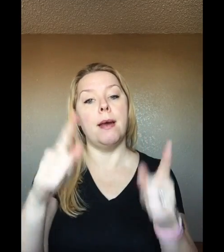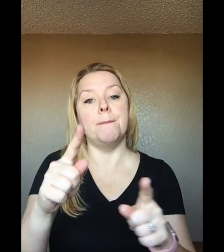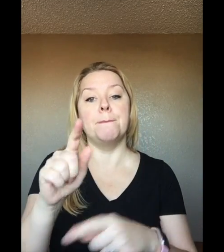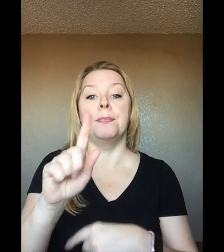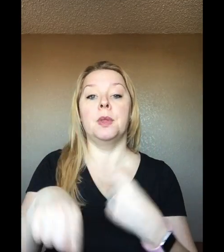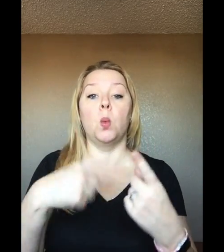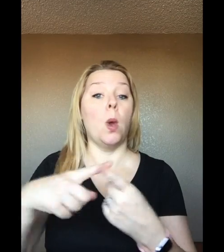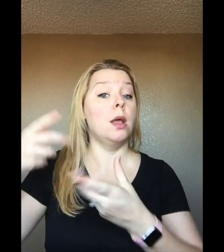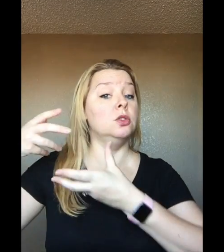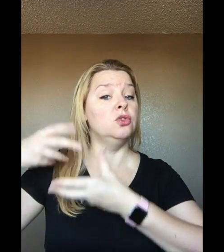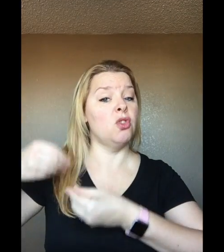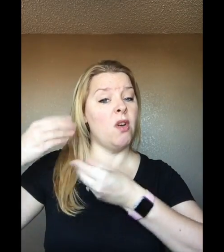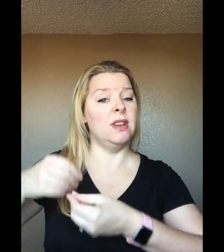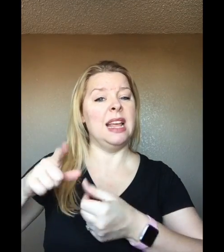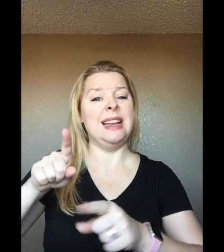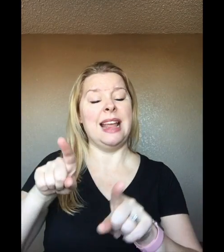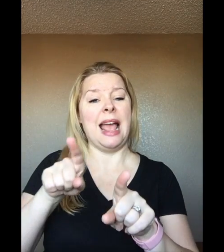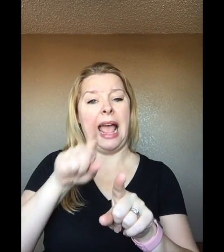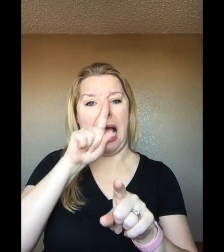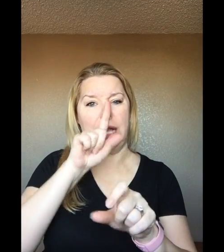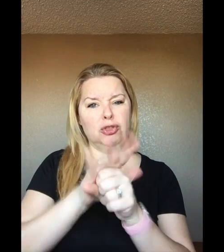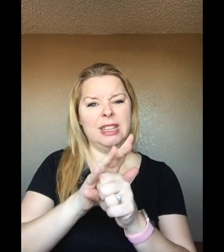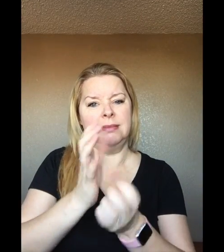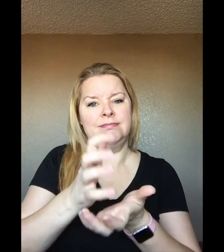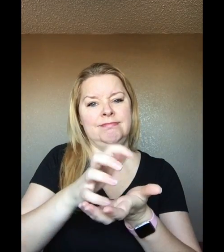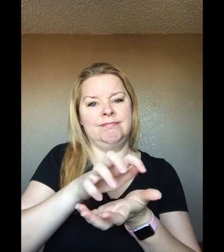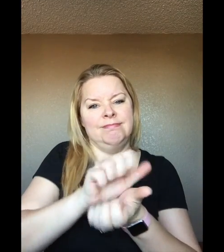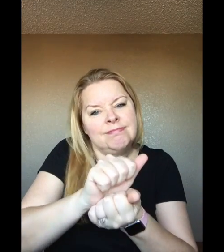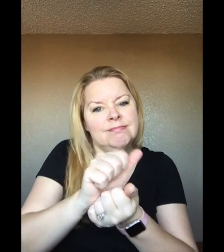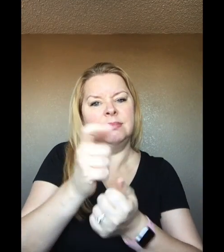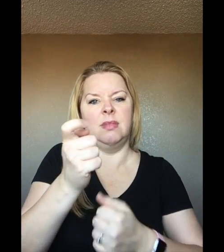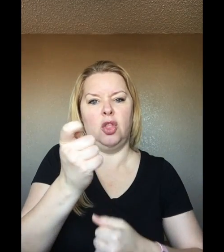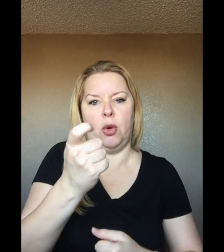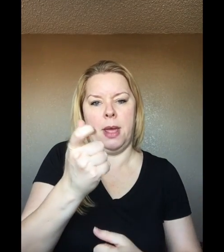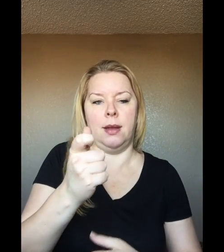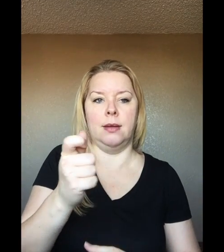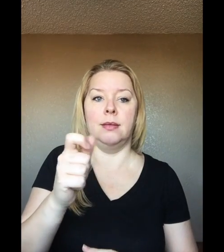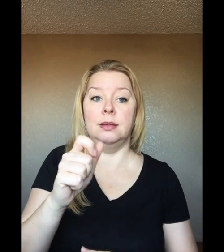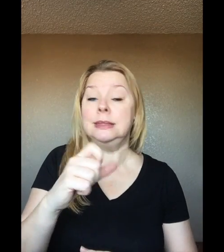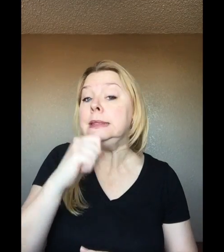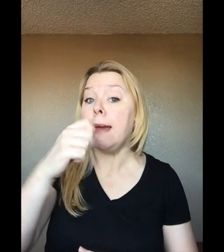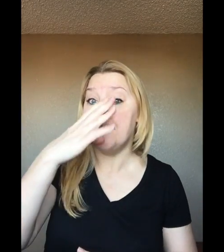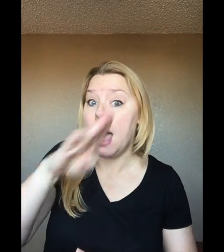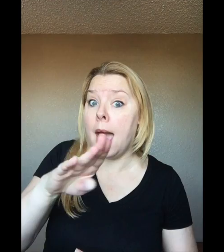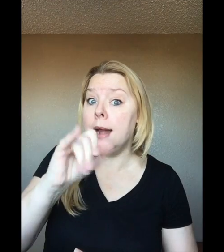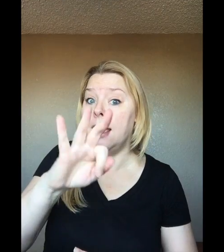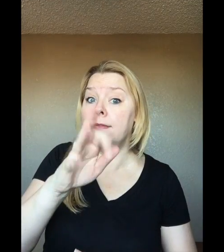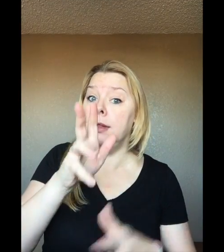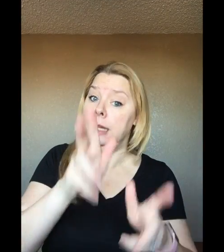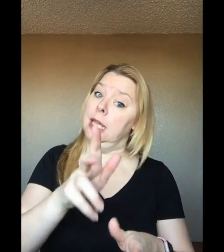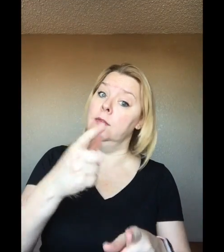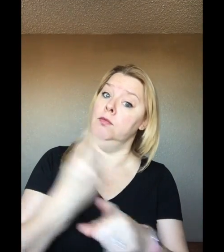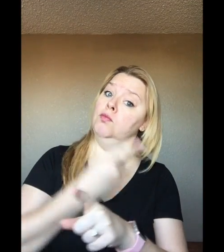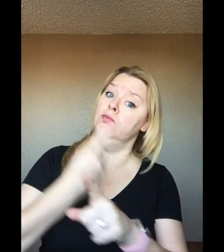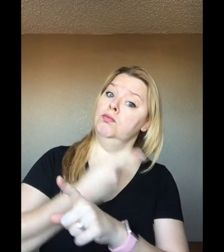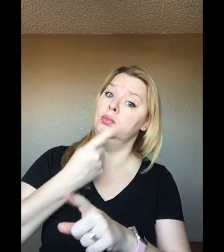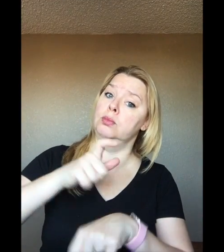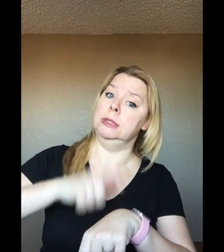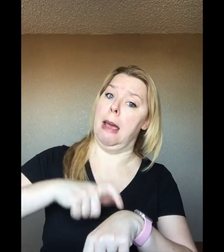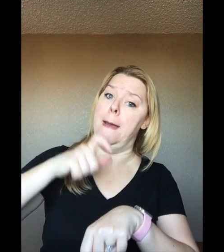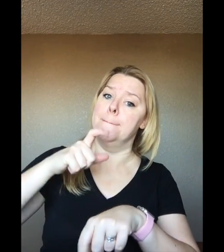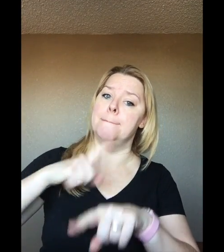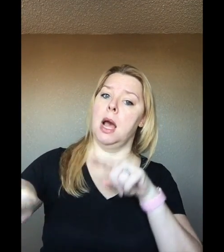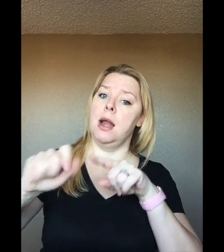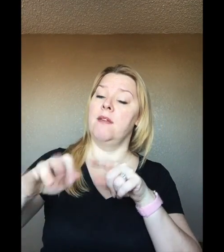do is when they soften your hair, they're actually breaking it down a little bit, which is not bad if you leave it on the